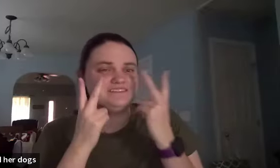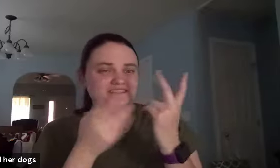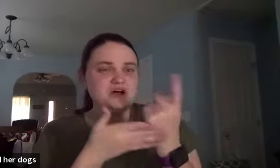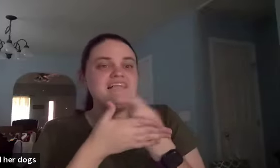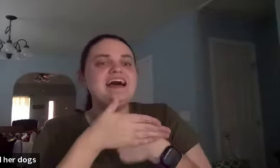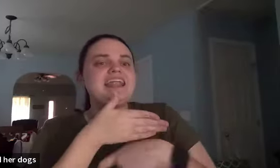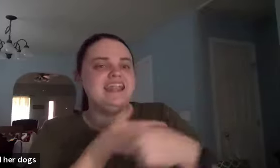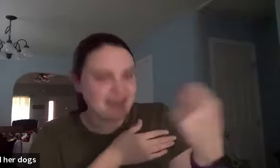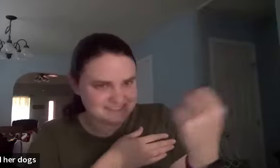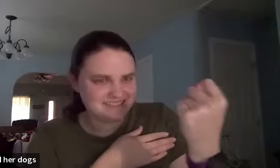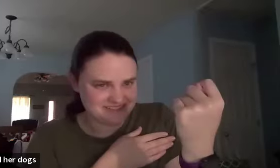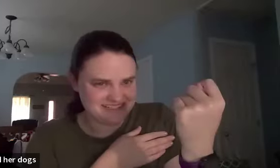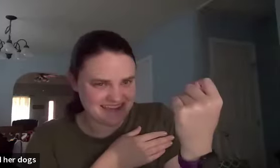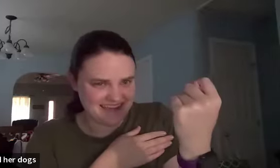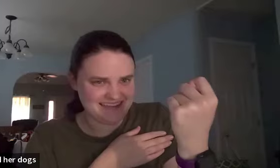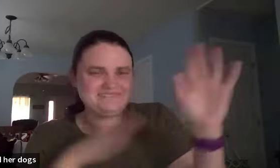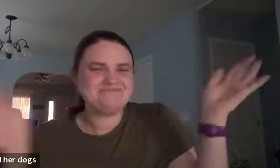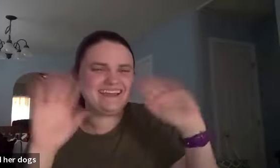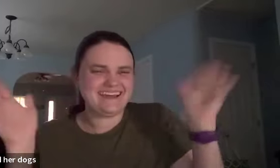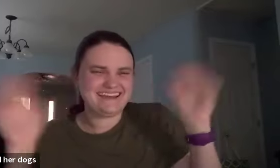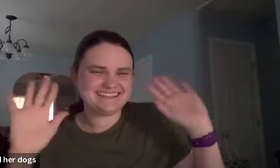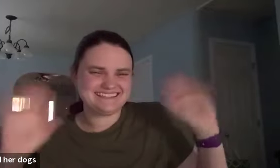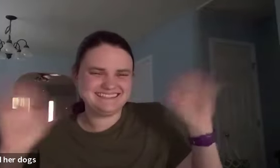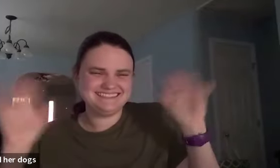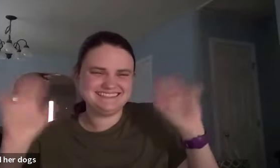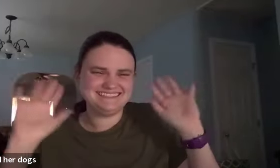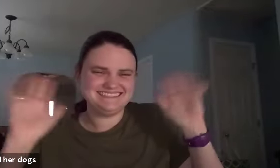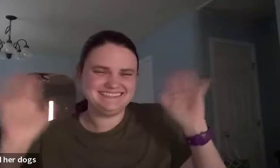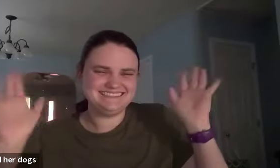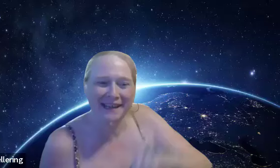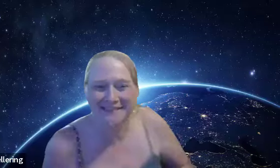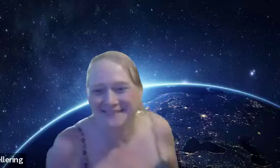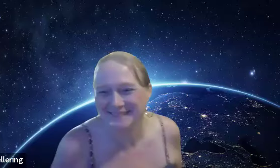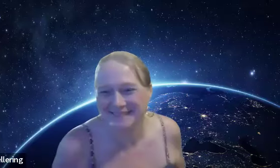guys all next Tuesday. Bye, guys. Bye, everybody.